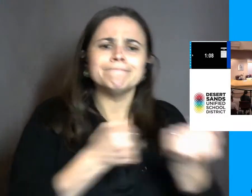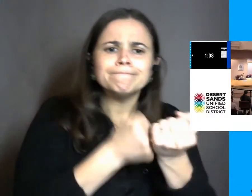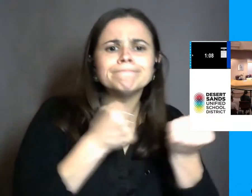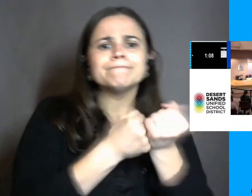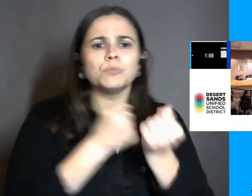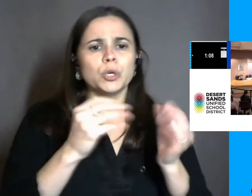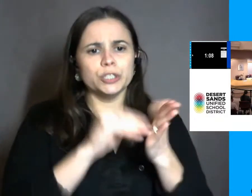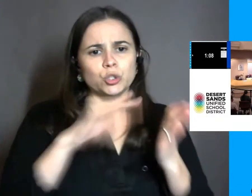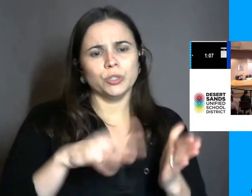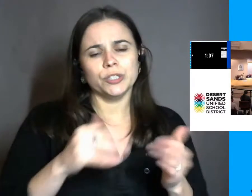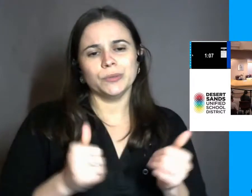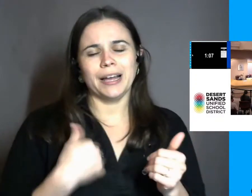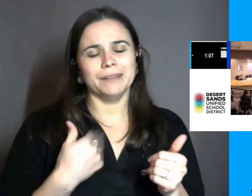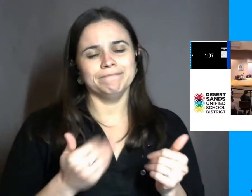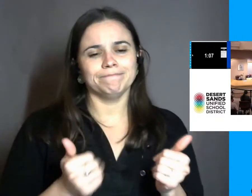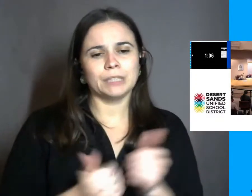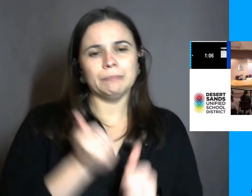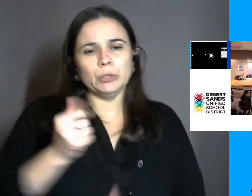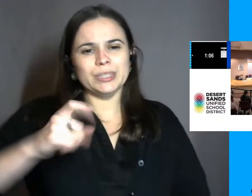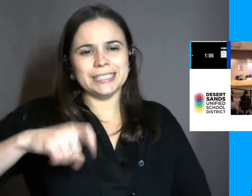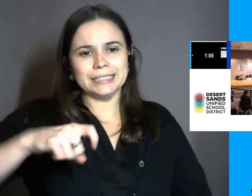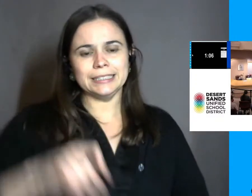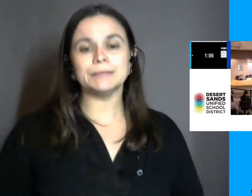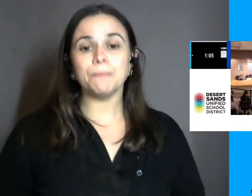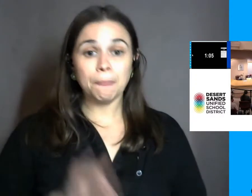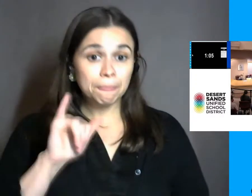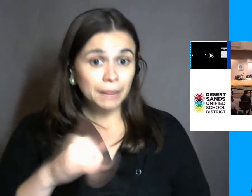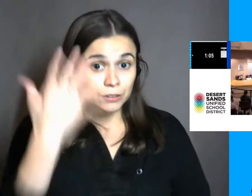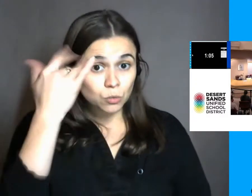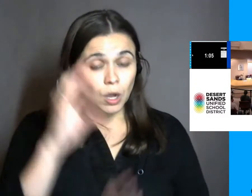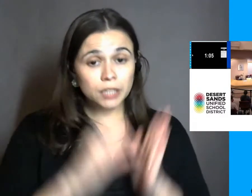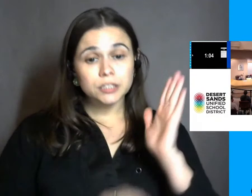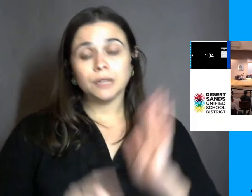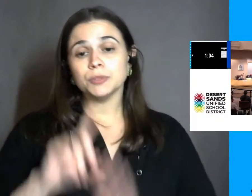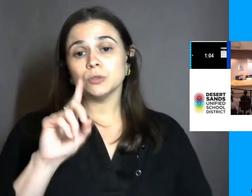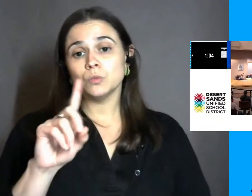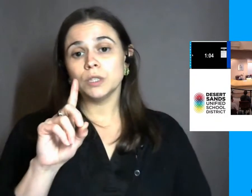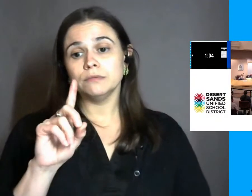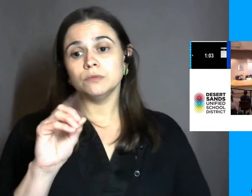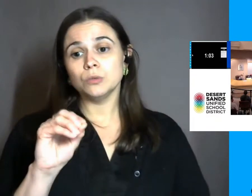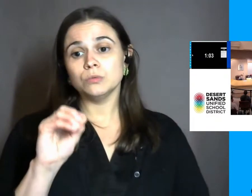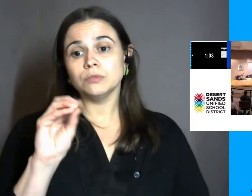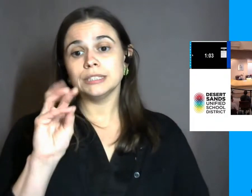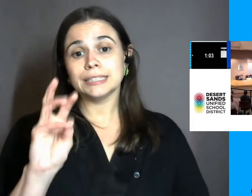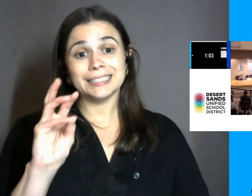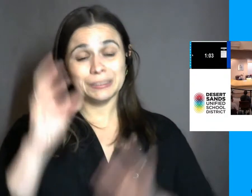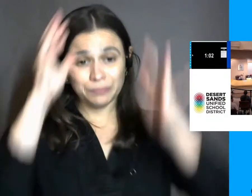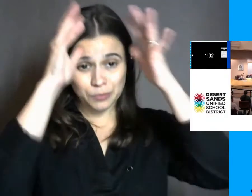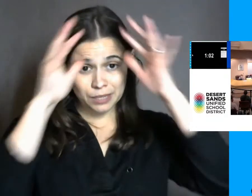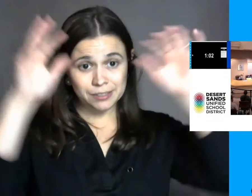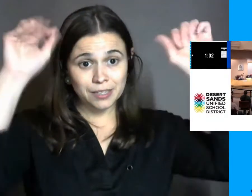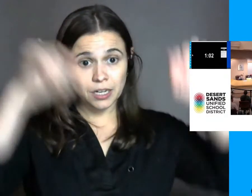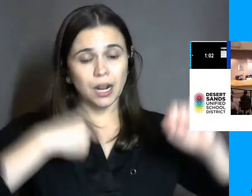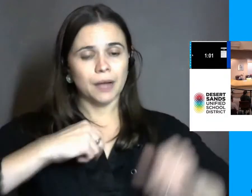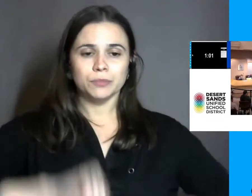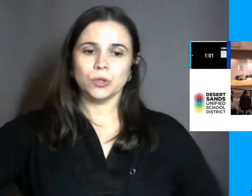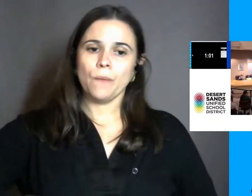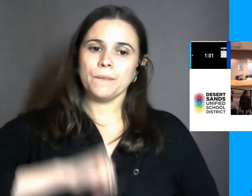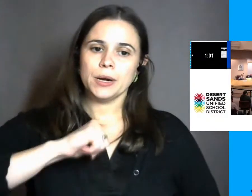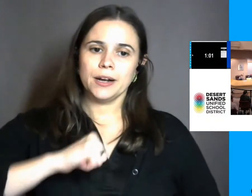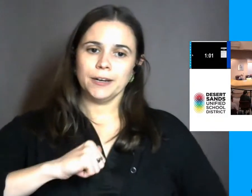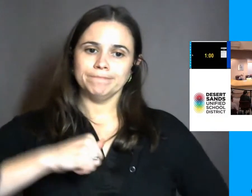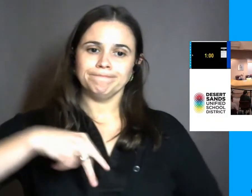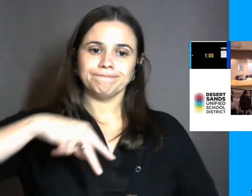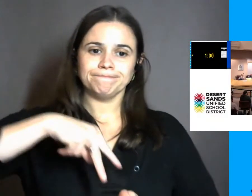needs. And so that's why, as our Chapter 106 CSCA president, I am so proud to stand here and advocate for